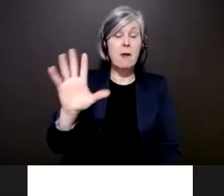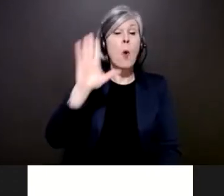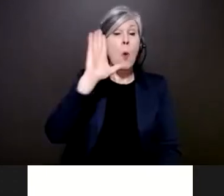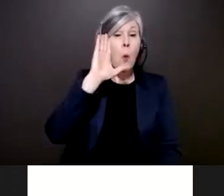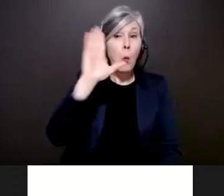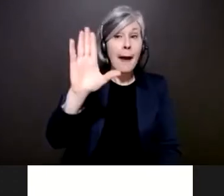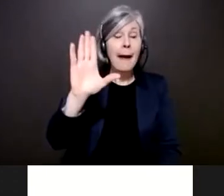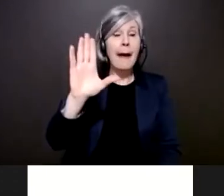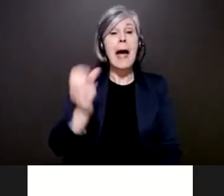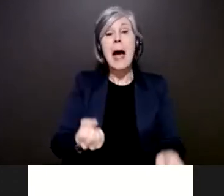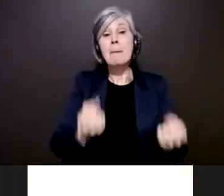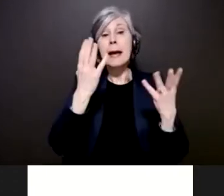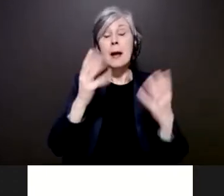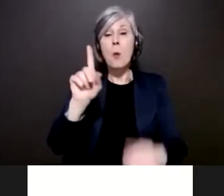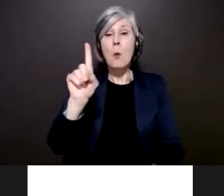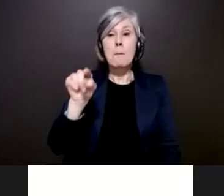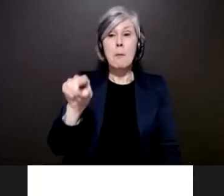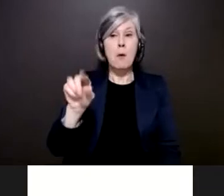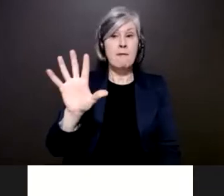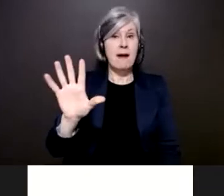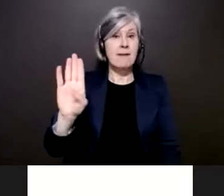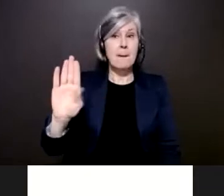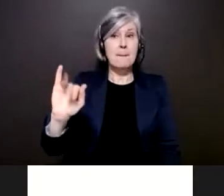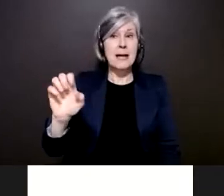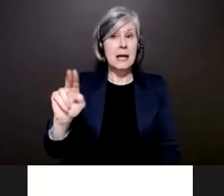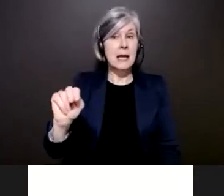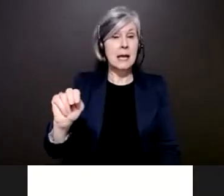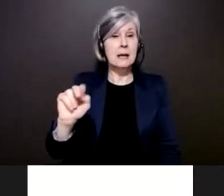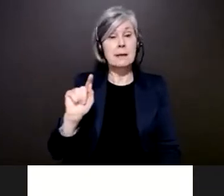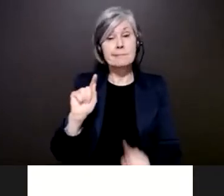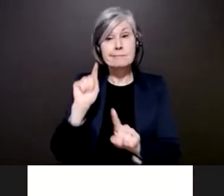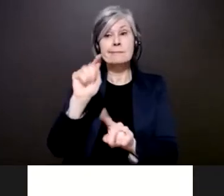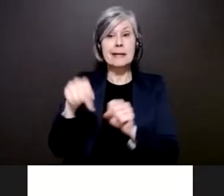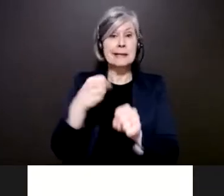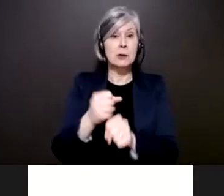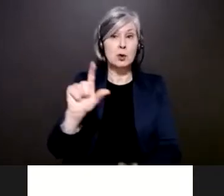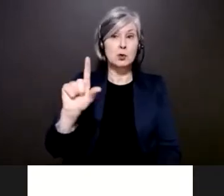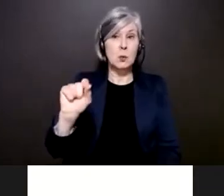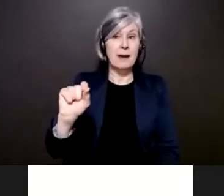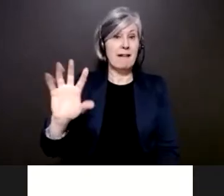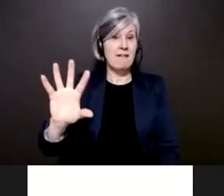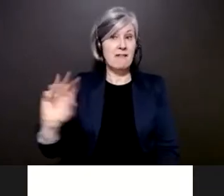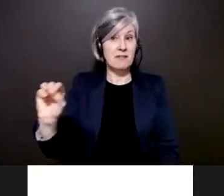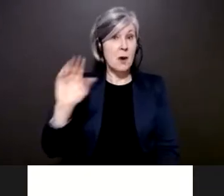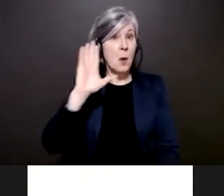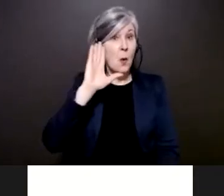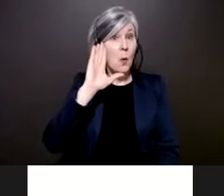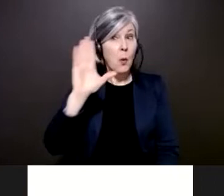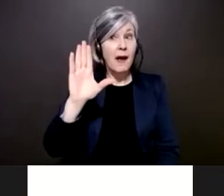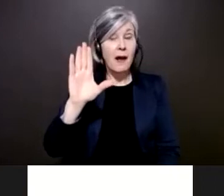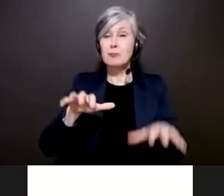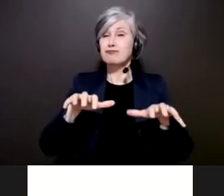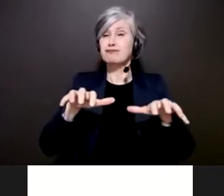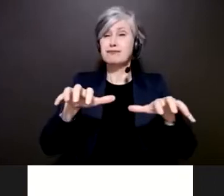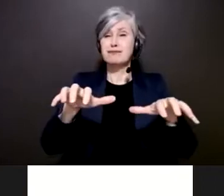1.5 billion by the year 2050. But not all older people are the same. We're not a